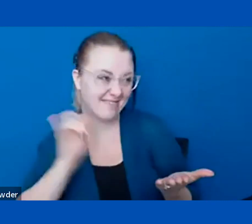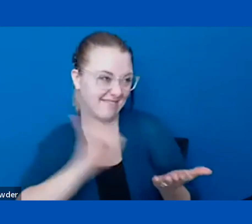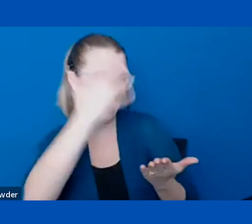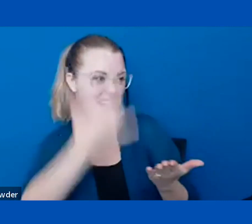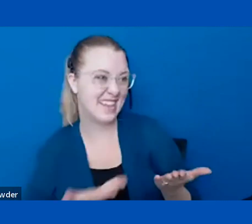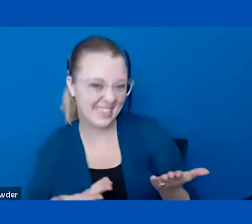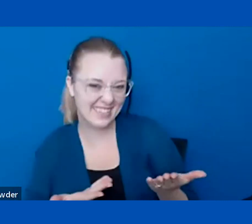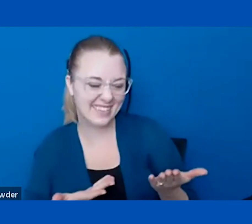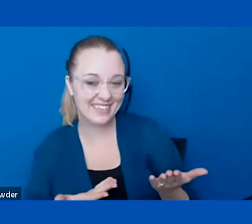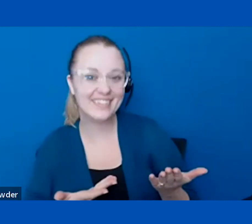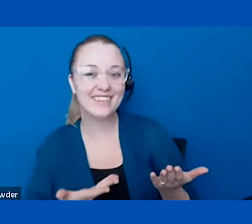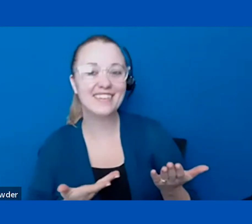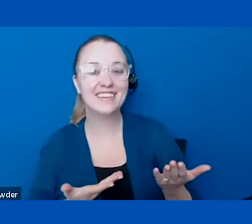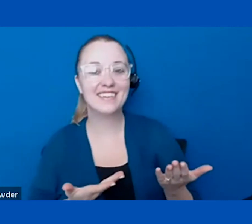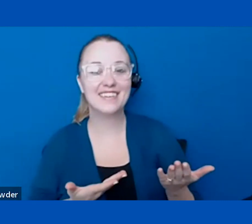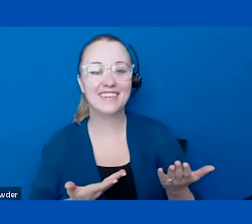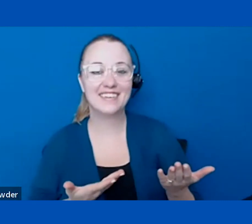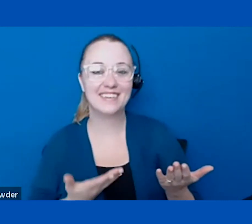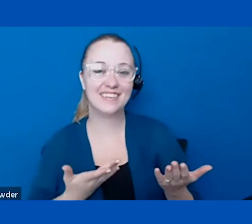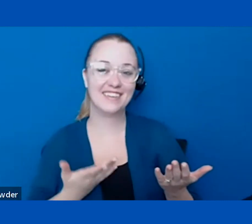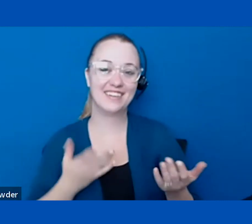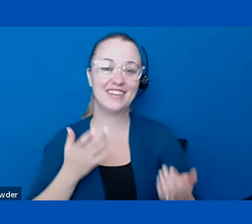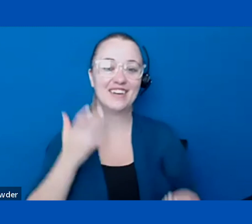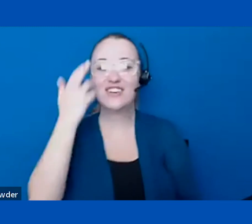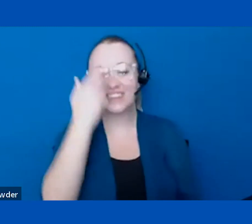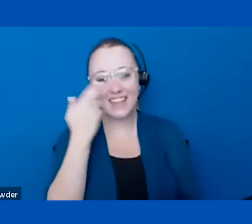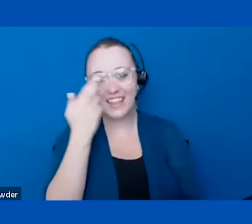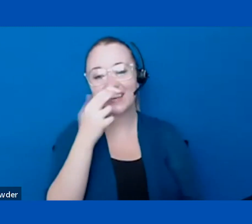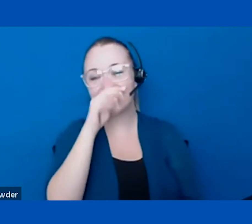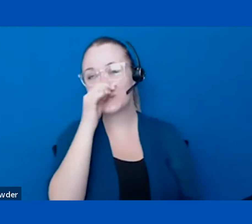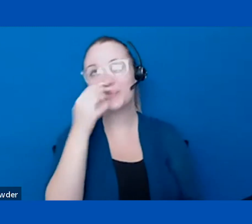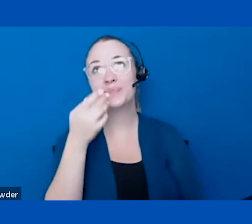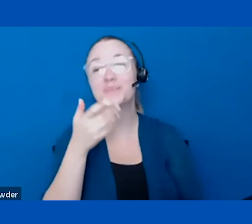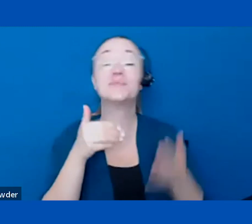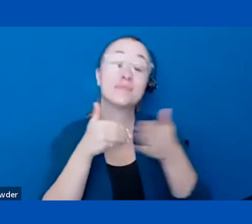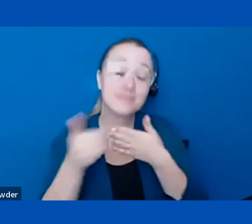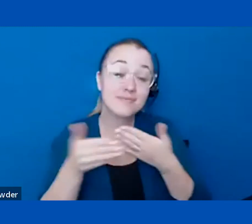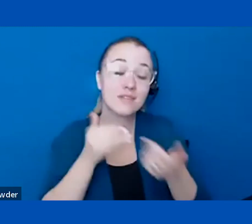Yeah. Realizing when although on the surface, it looks